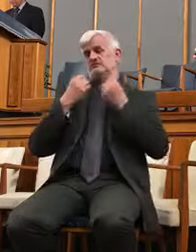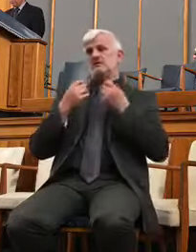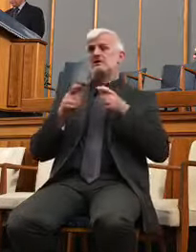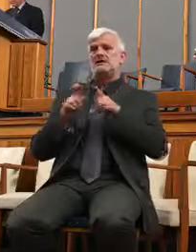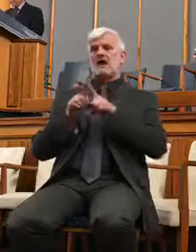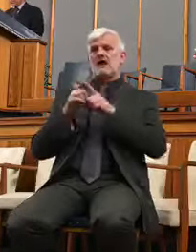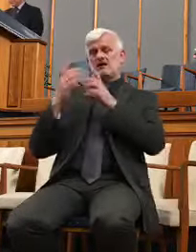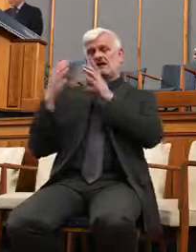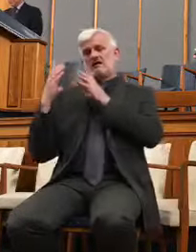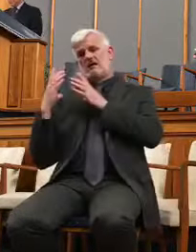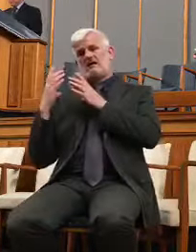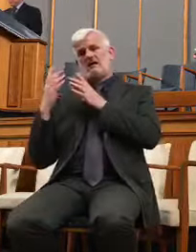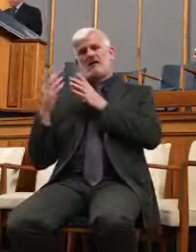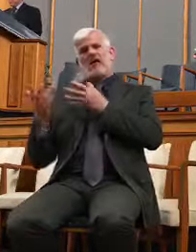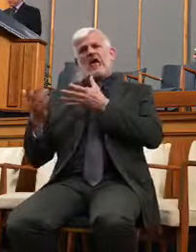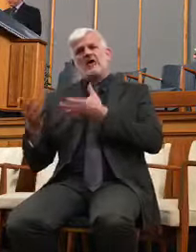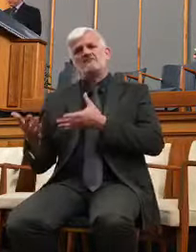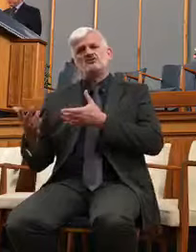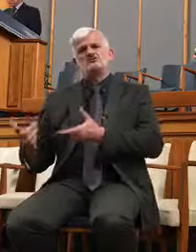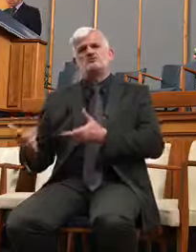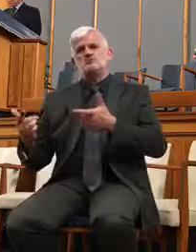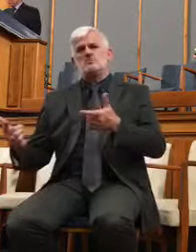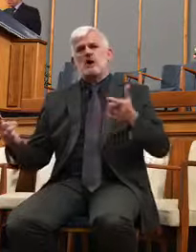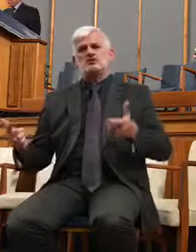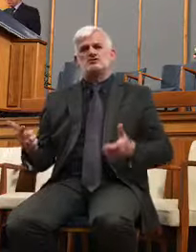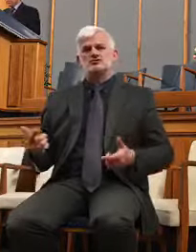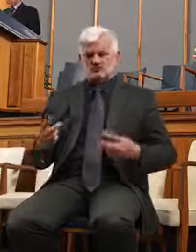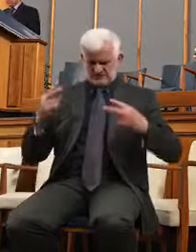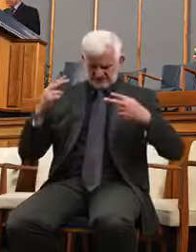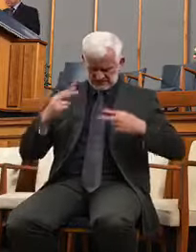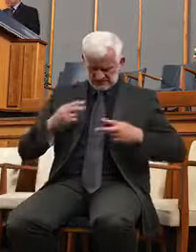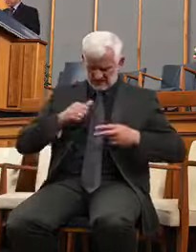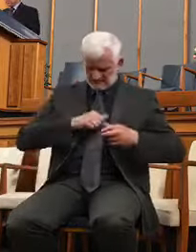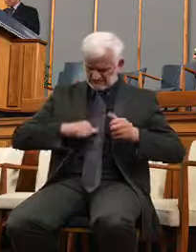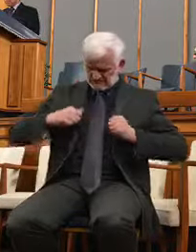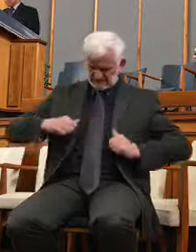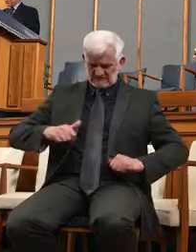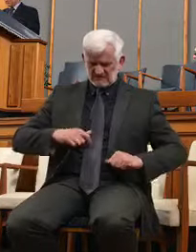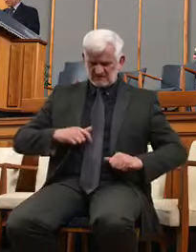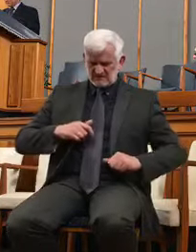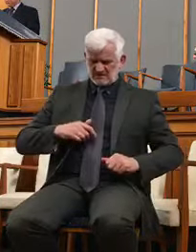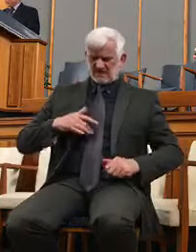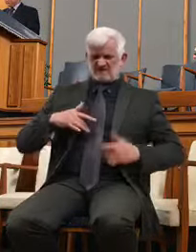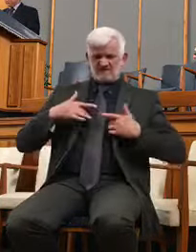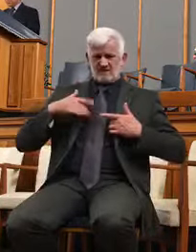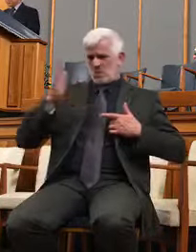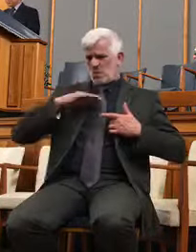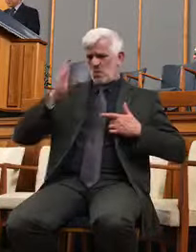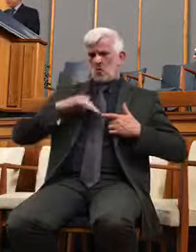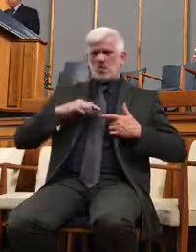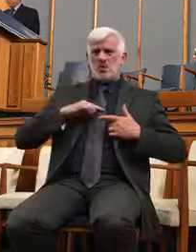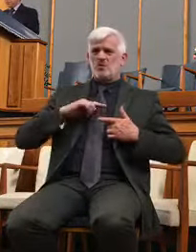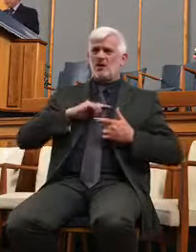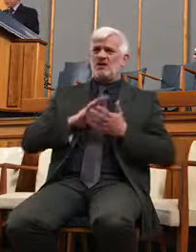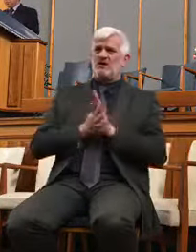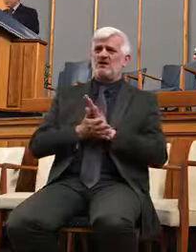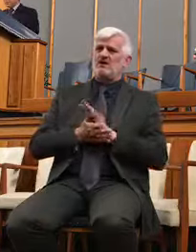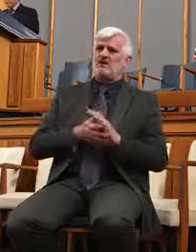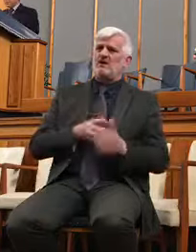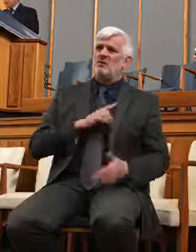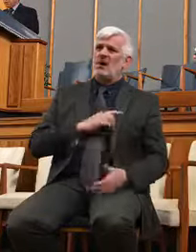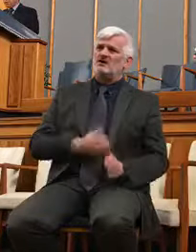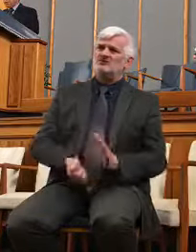me. My wounds stink and are corrupt because of my foolishness. I'm troubled,